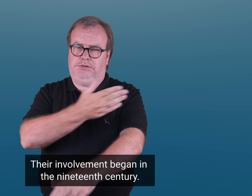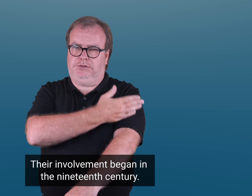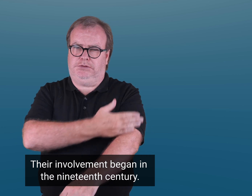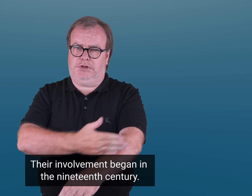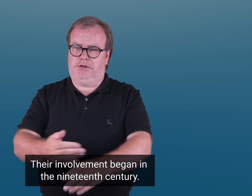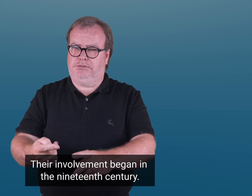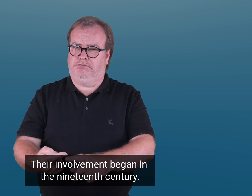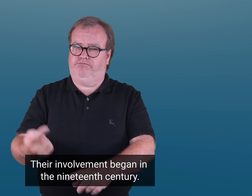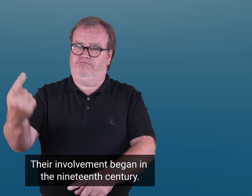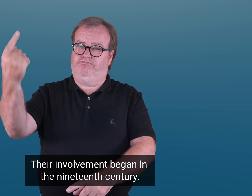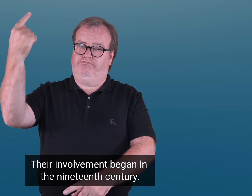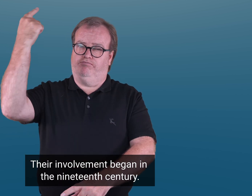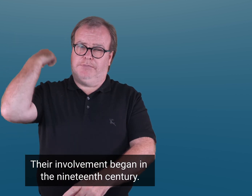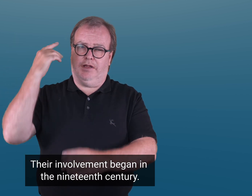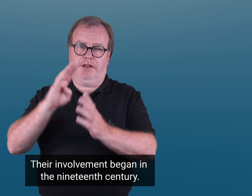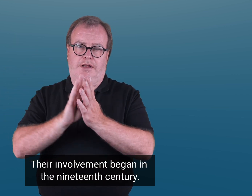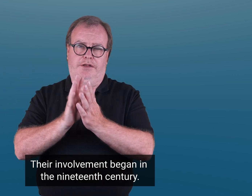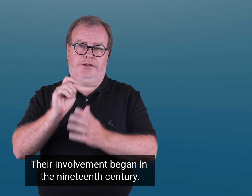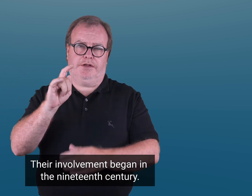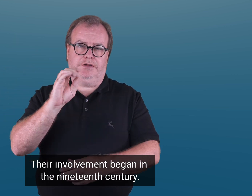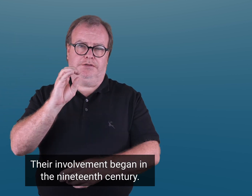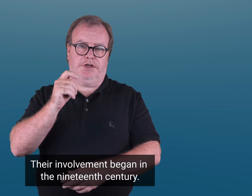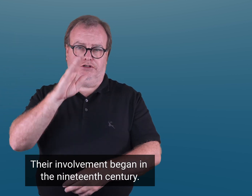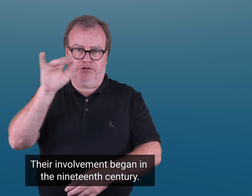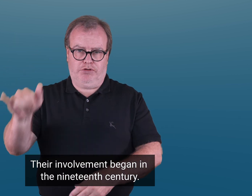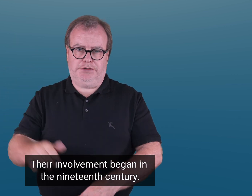Their involvement began in the 19th century.